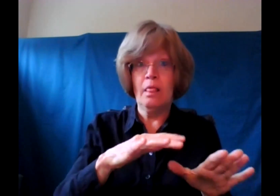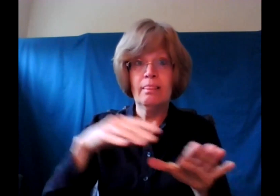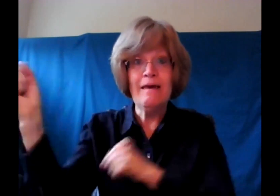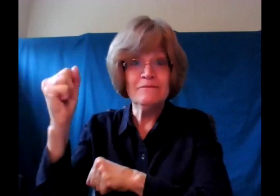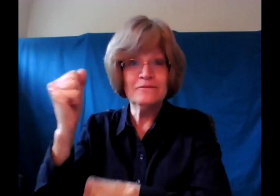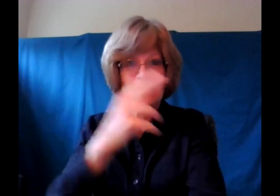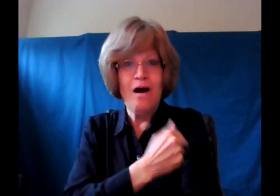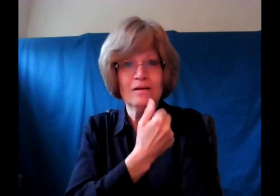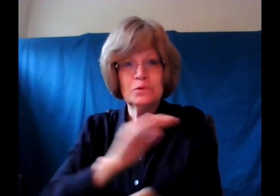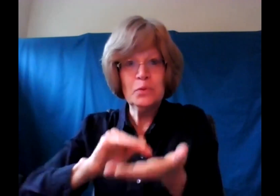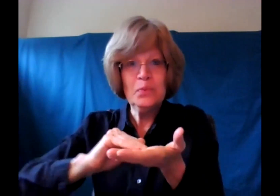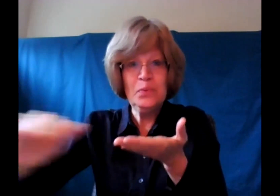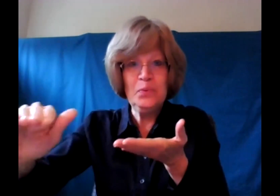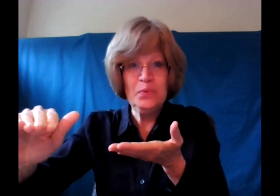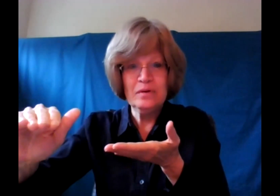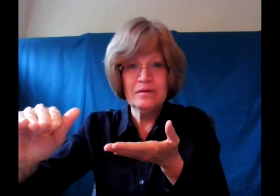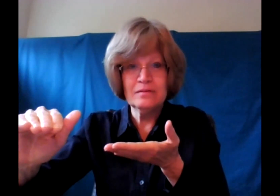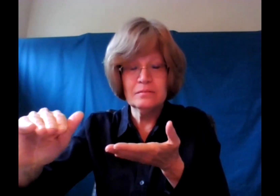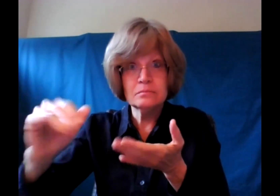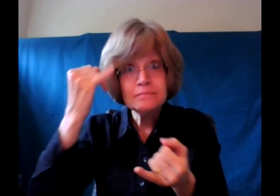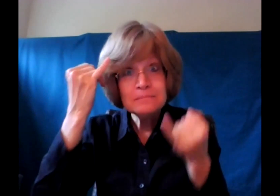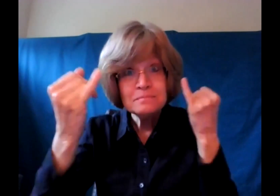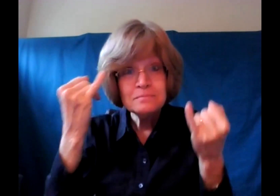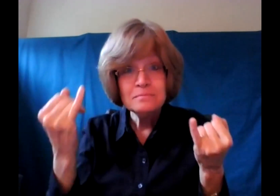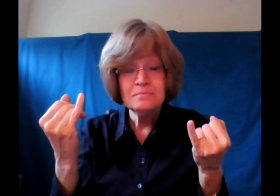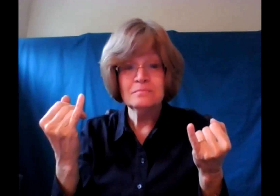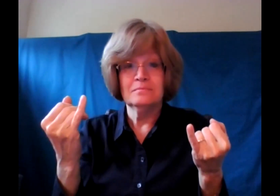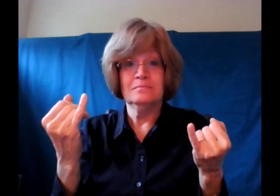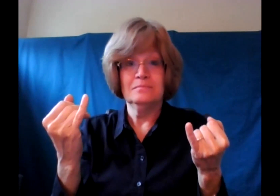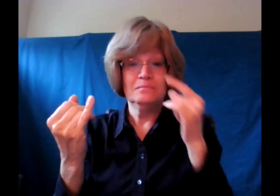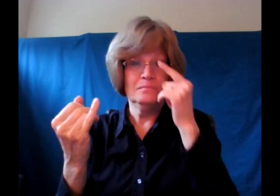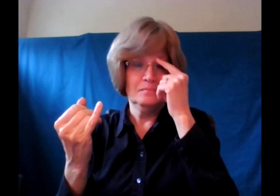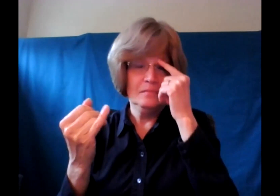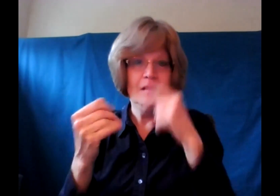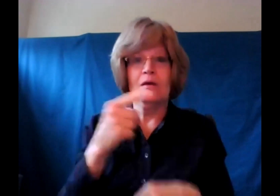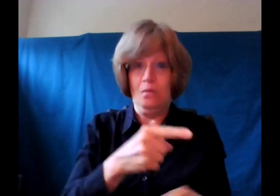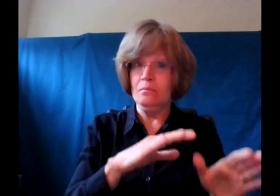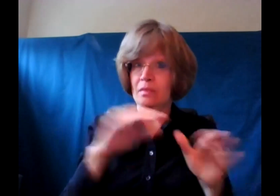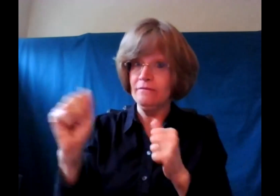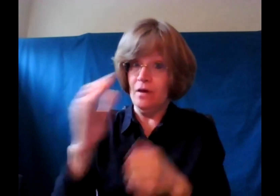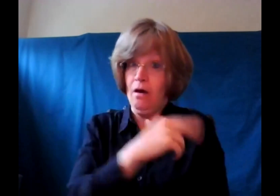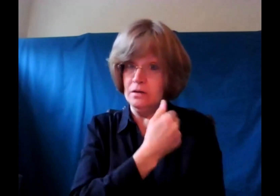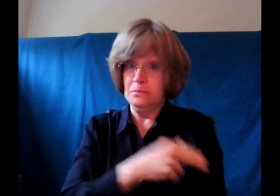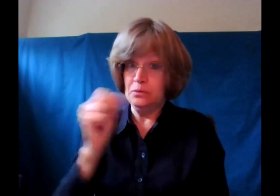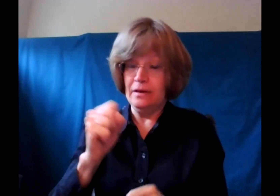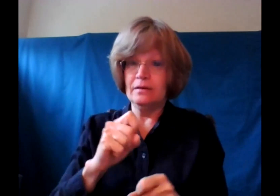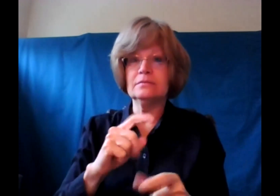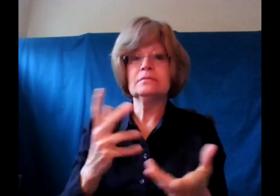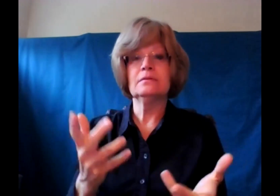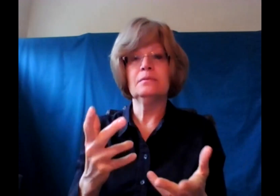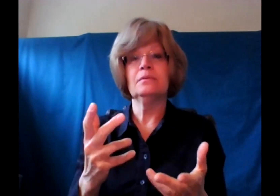that hospital. Can you imagine? He not only left the hospital, but with